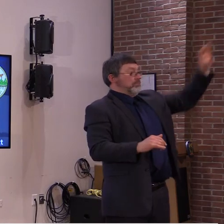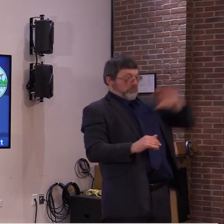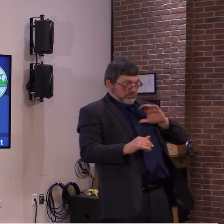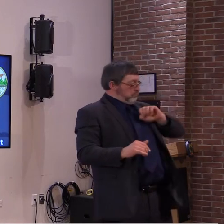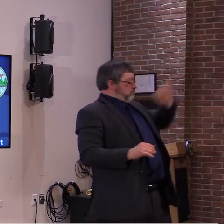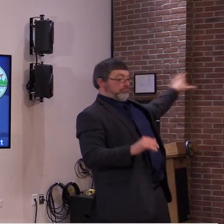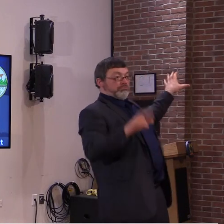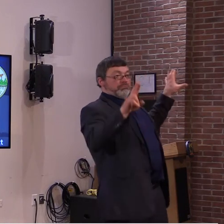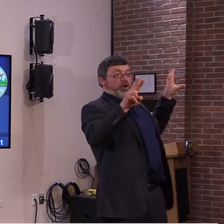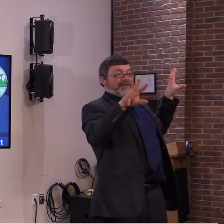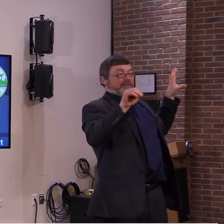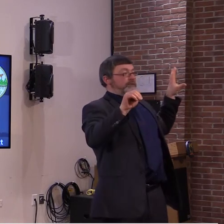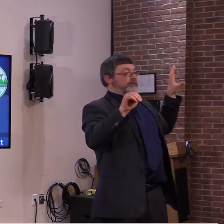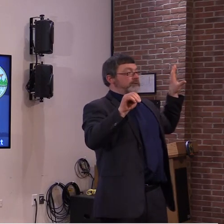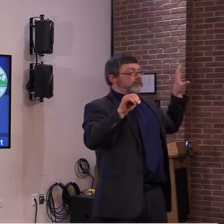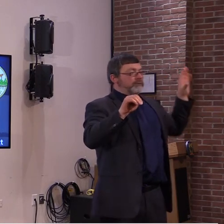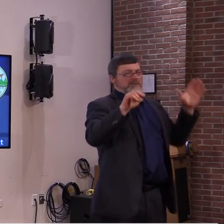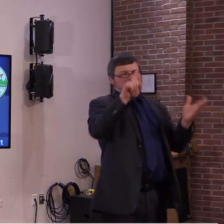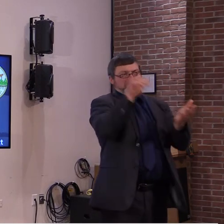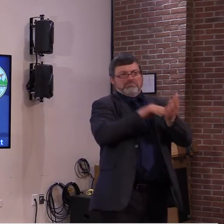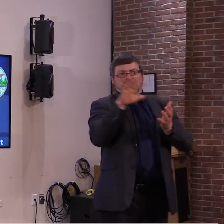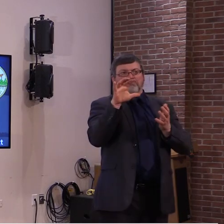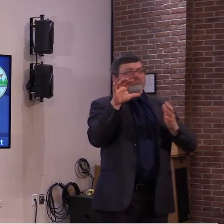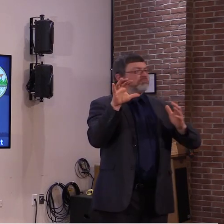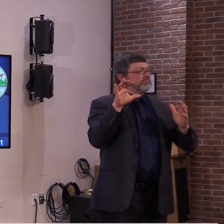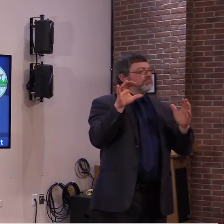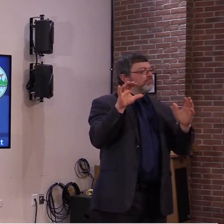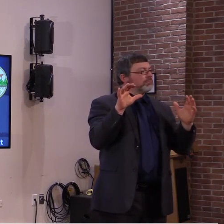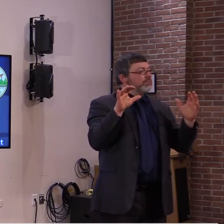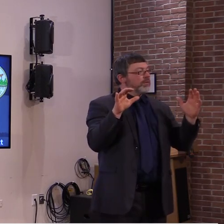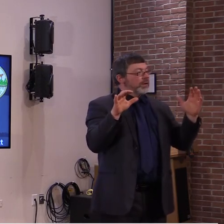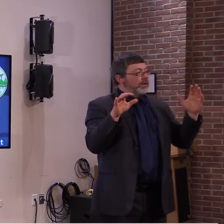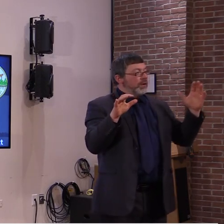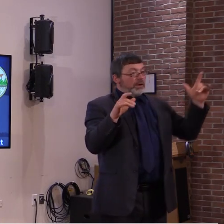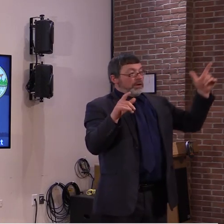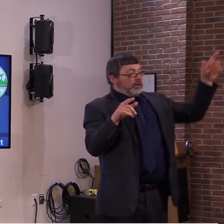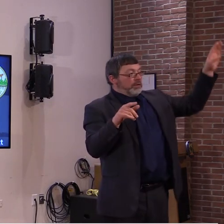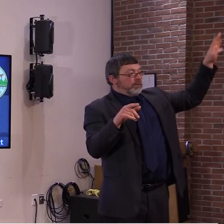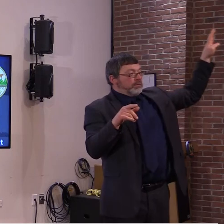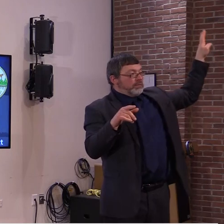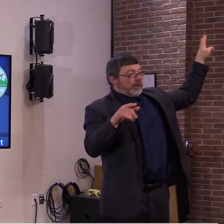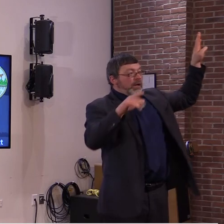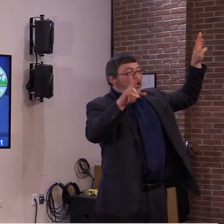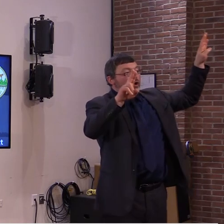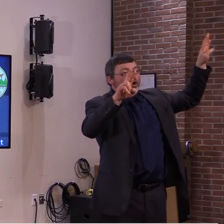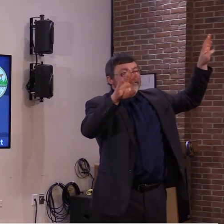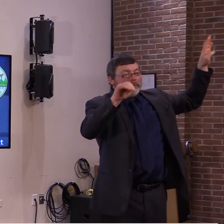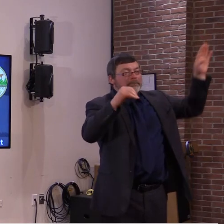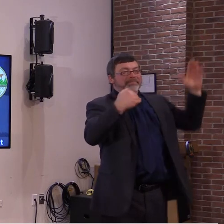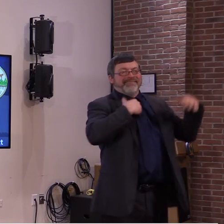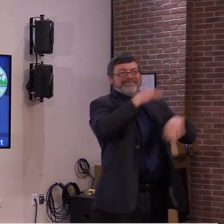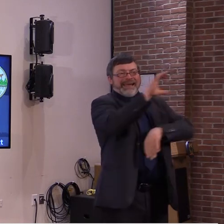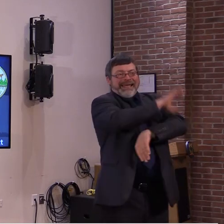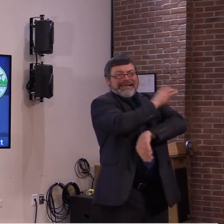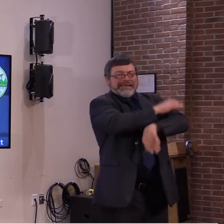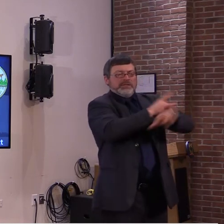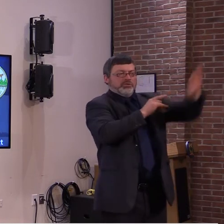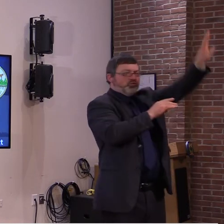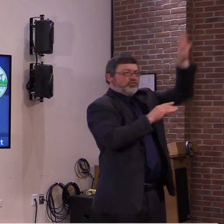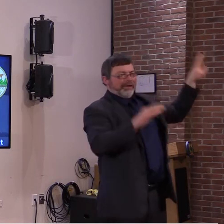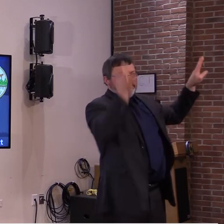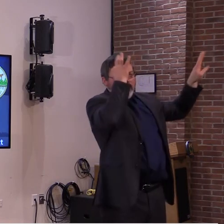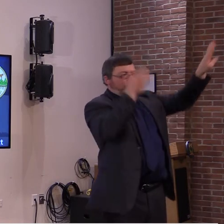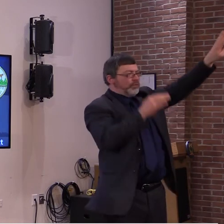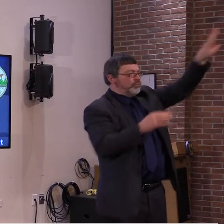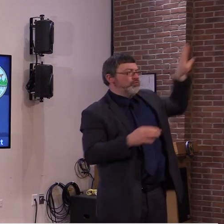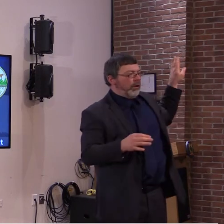federal government if we design it that way, they have clinics scheduled today, Wednesday, Thursday, Friday, for